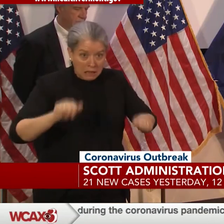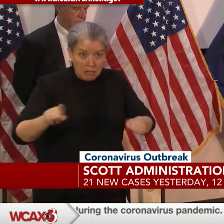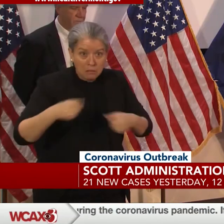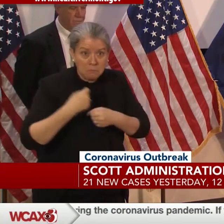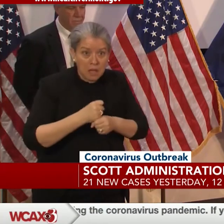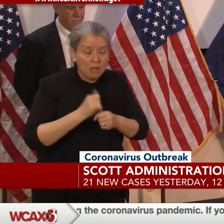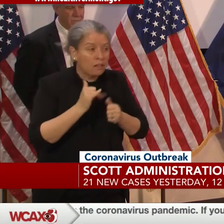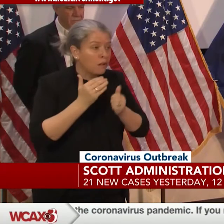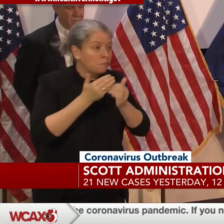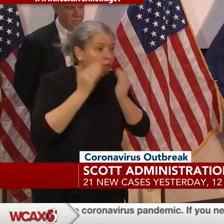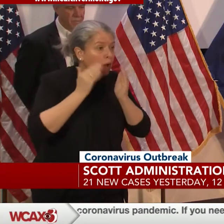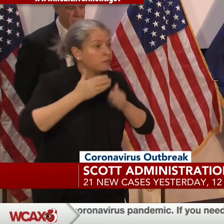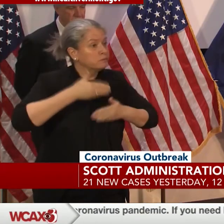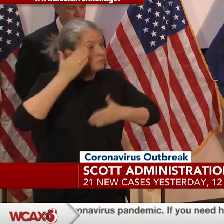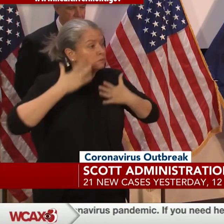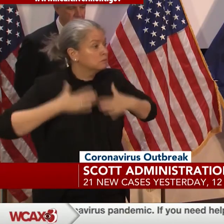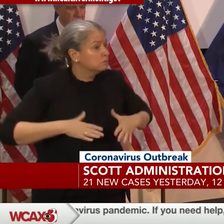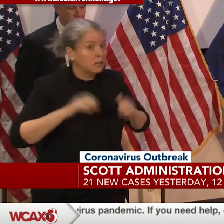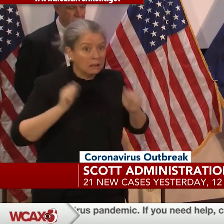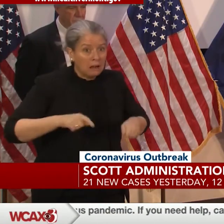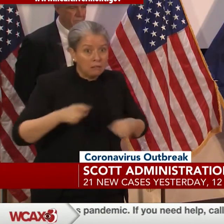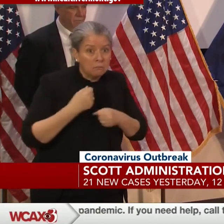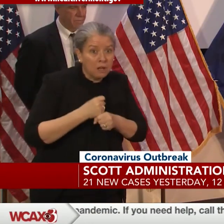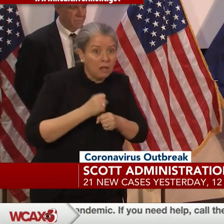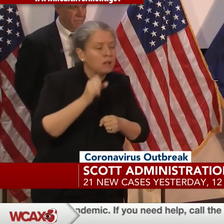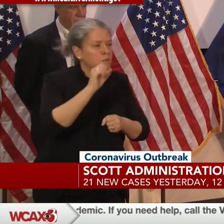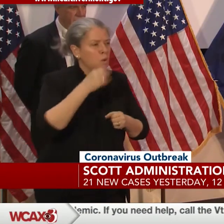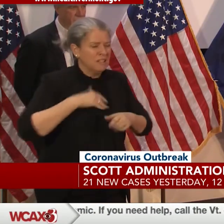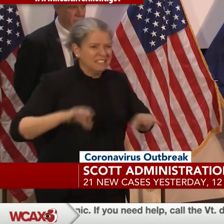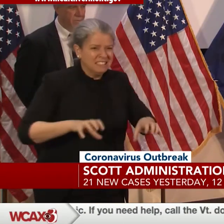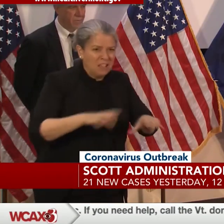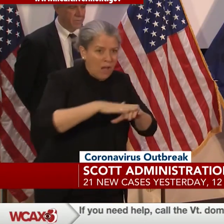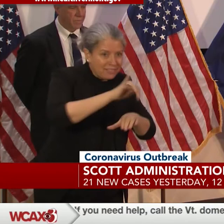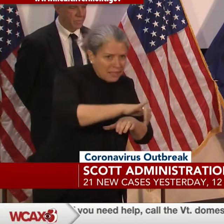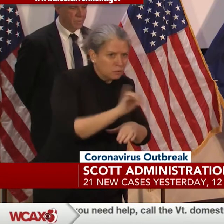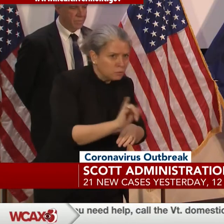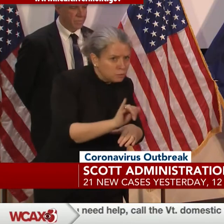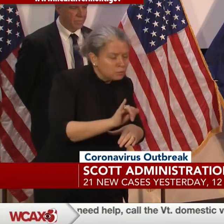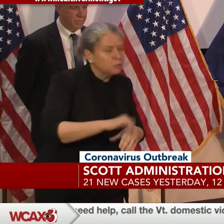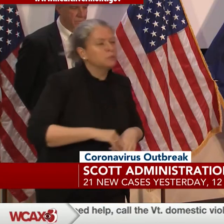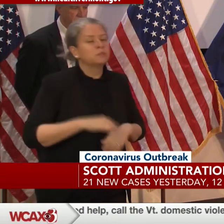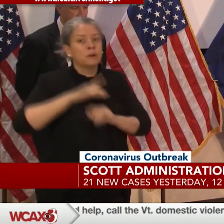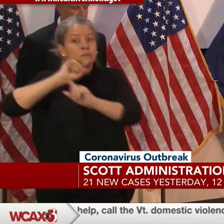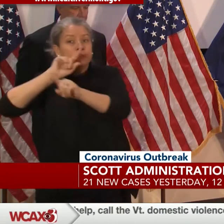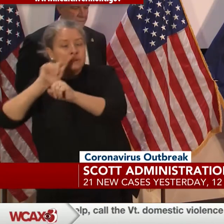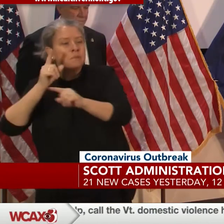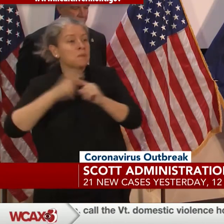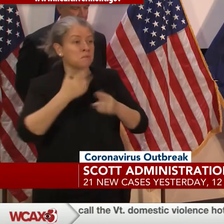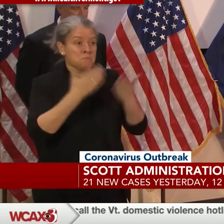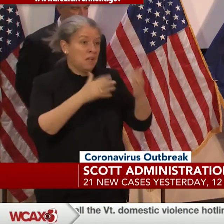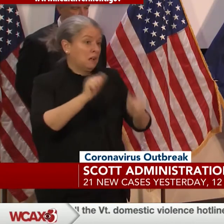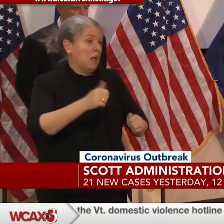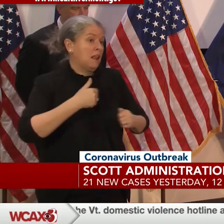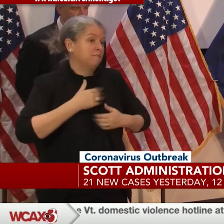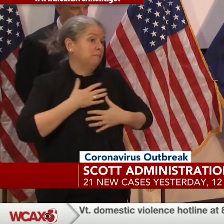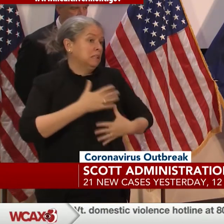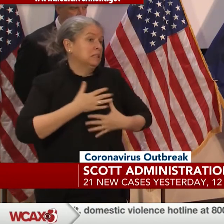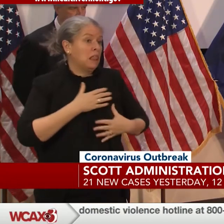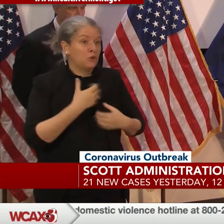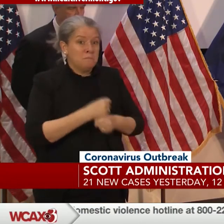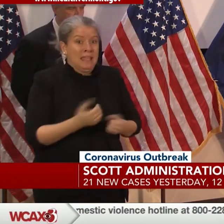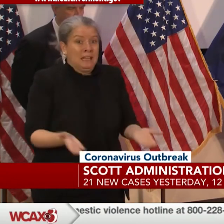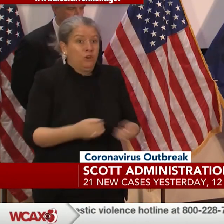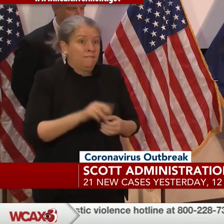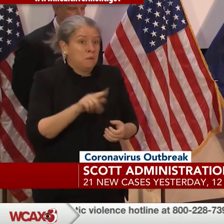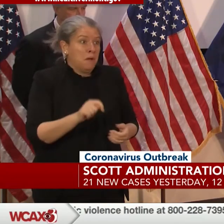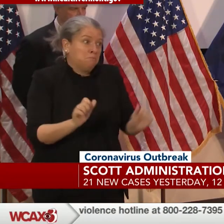PPE, and there's a parallel effort actually to develop a ventilator that could be constructed here as quickly as